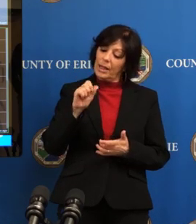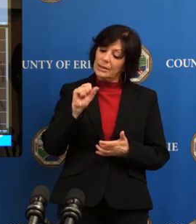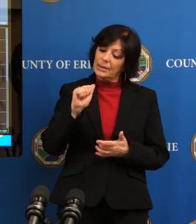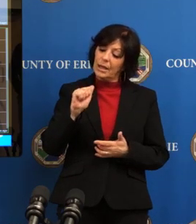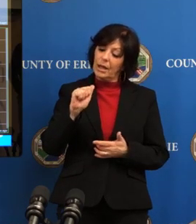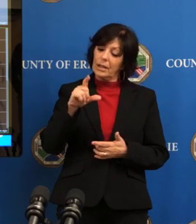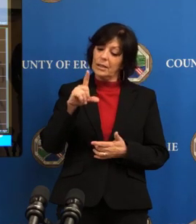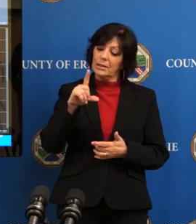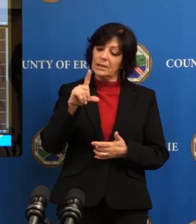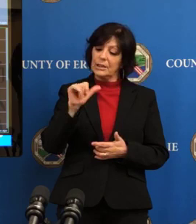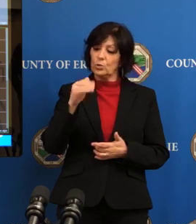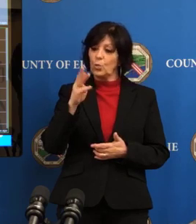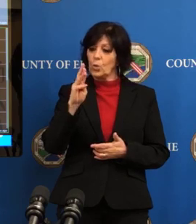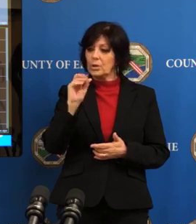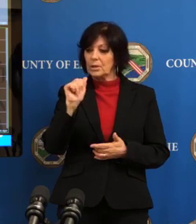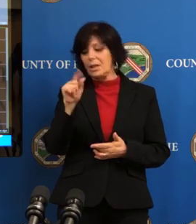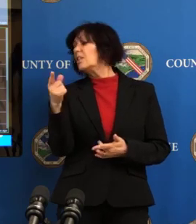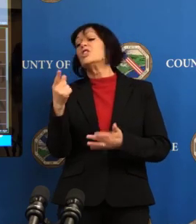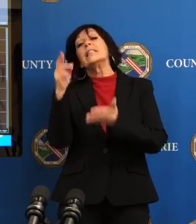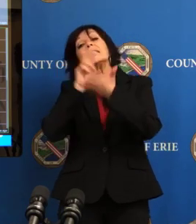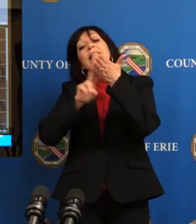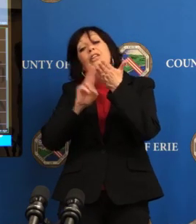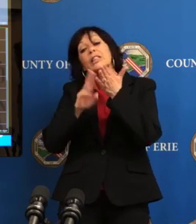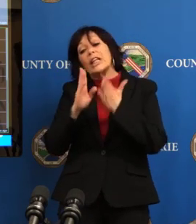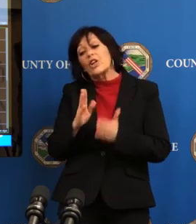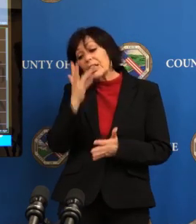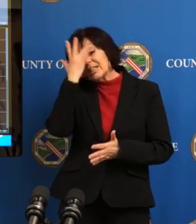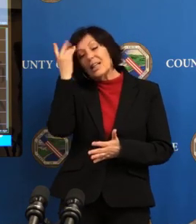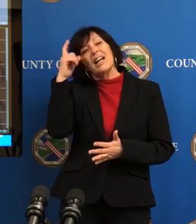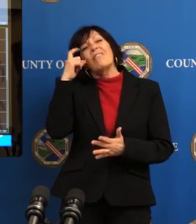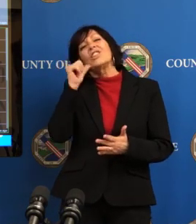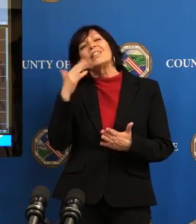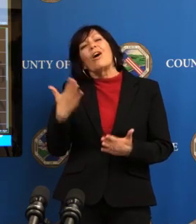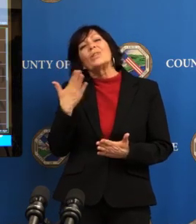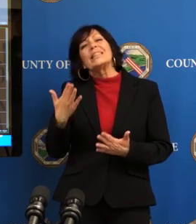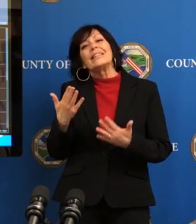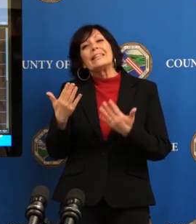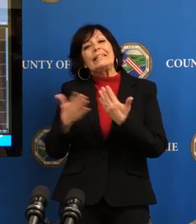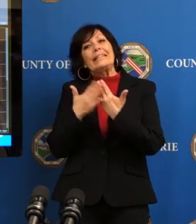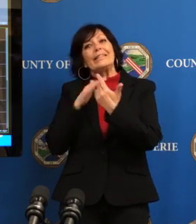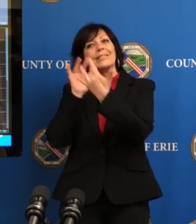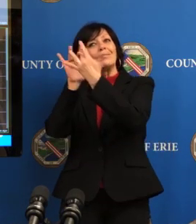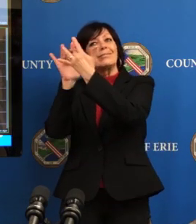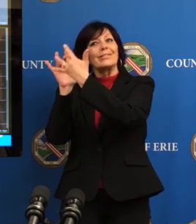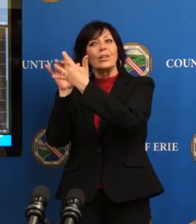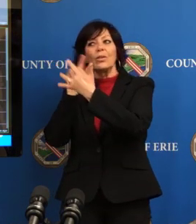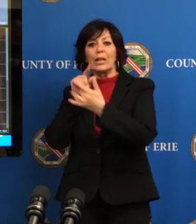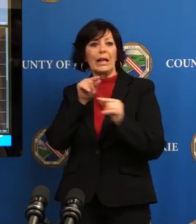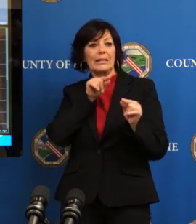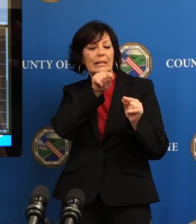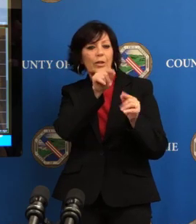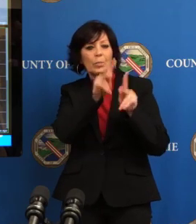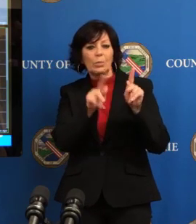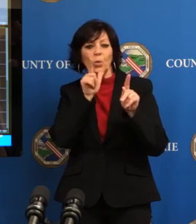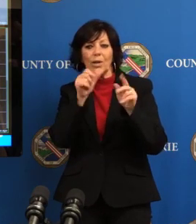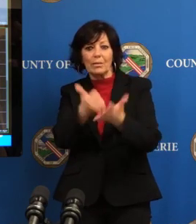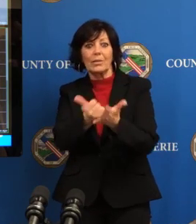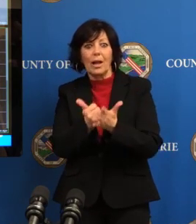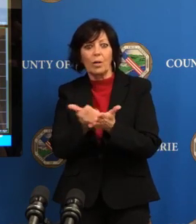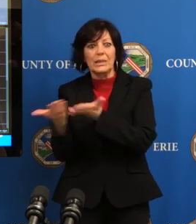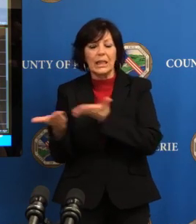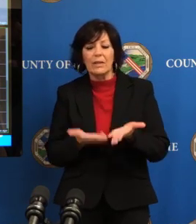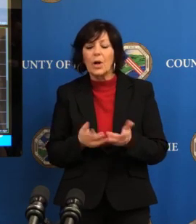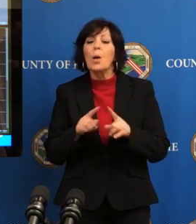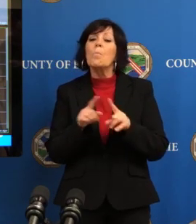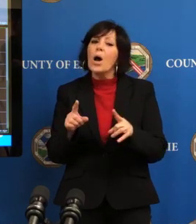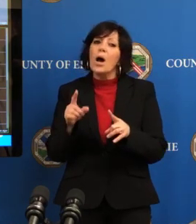secretary. The governor's not always easy to get, and truthfully, I'd rather get the people who can deliver the stuff at that moment. But